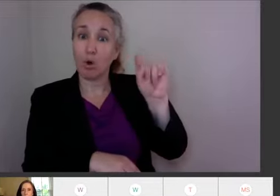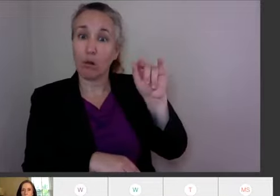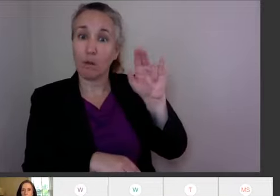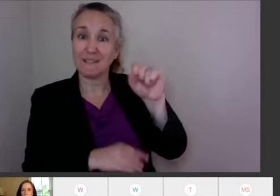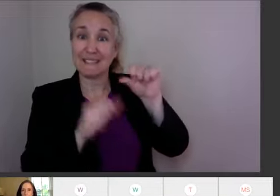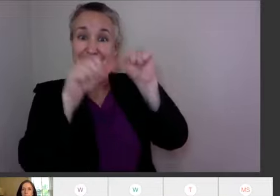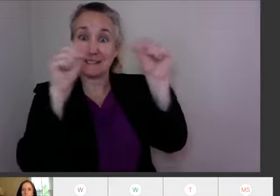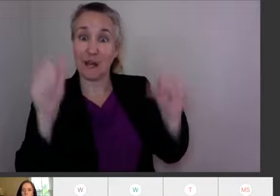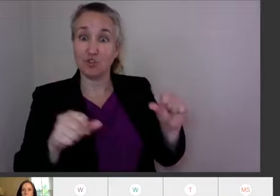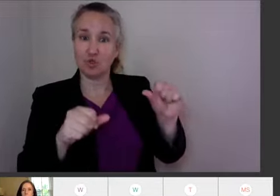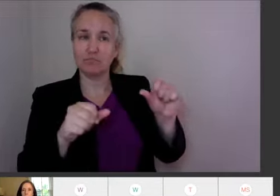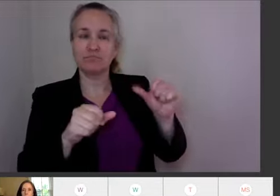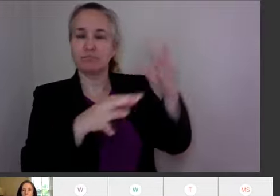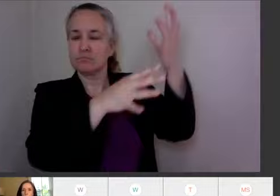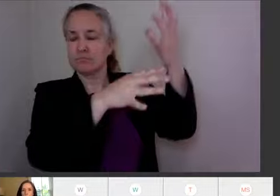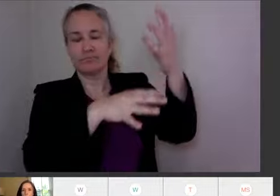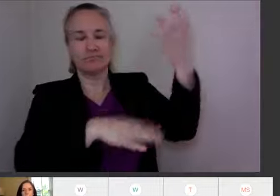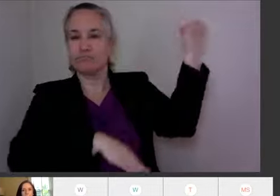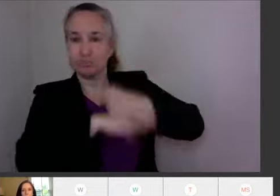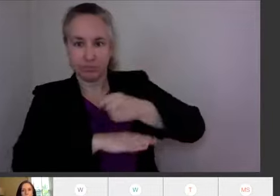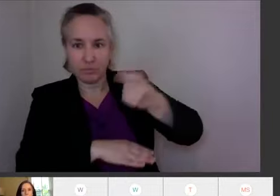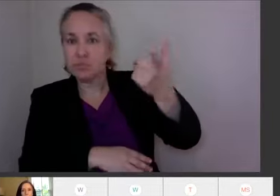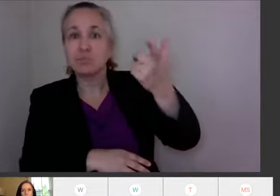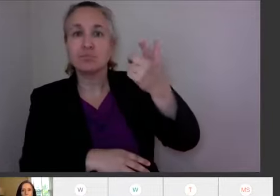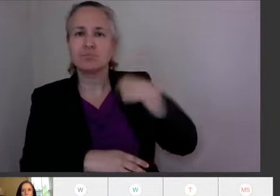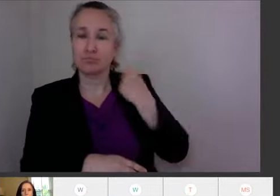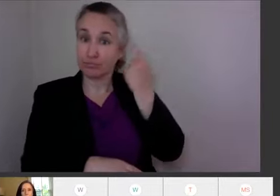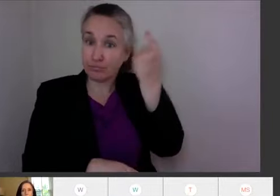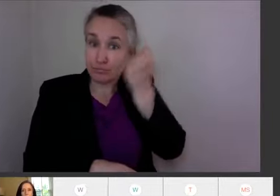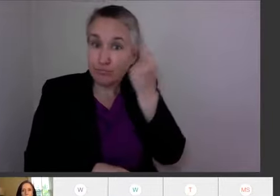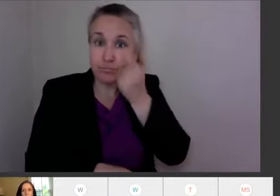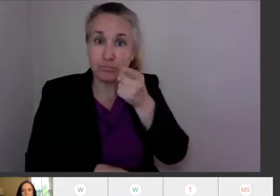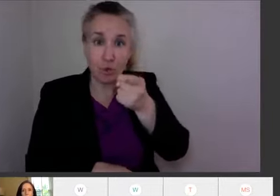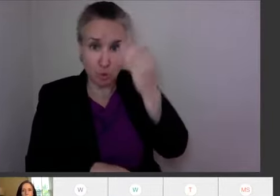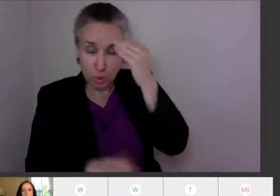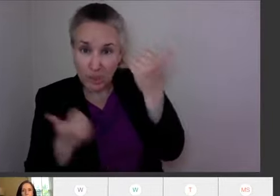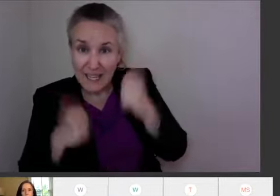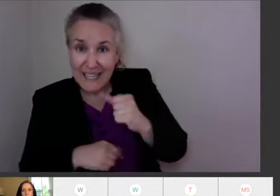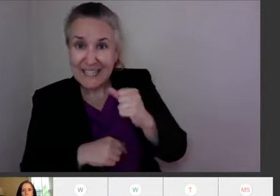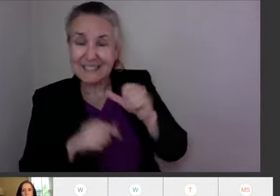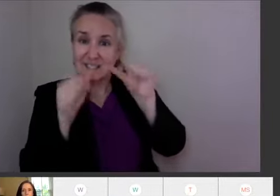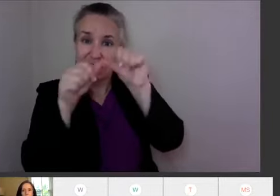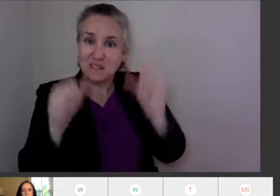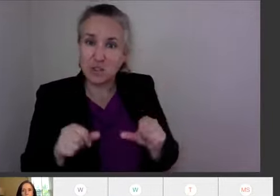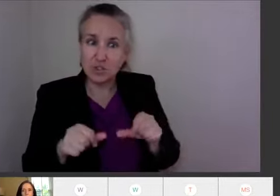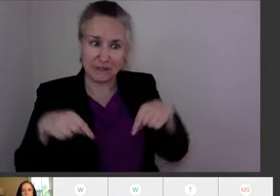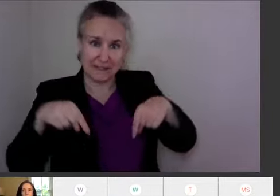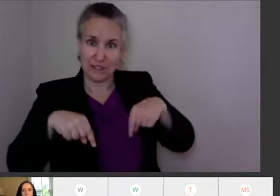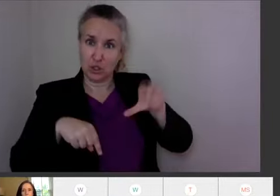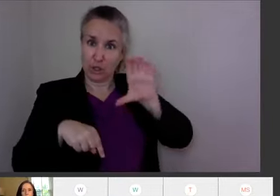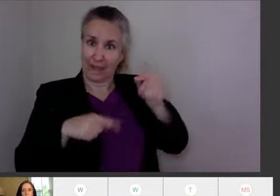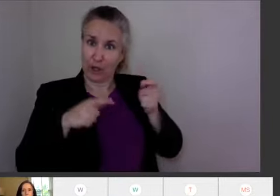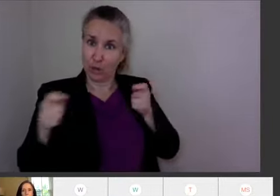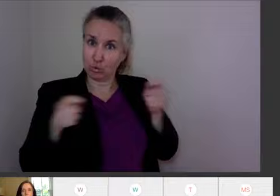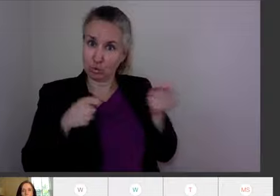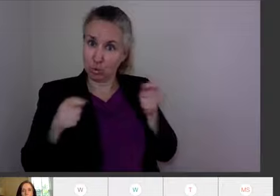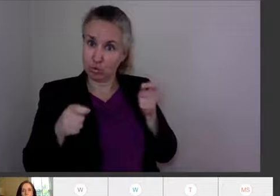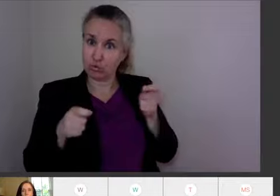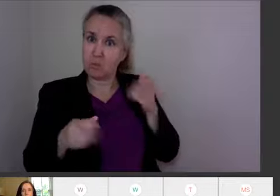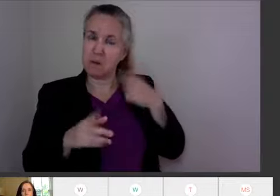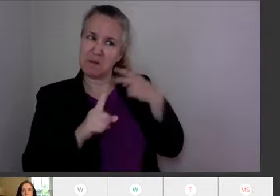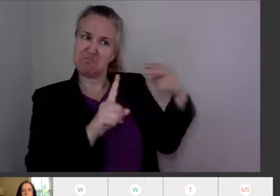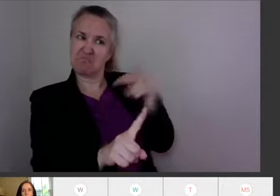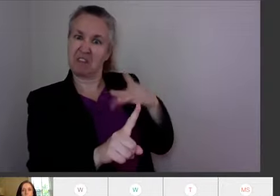statue. And so this has me wondering, are there any statues that you know of that are under county control that might be thought of